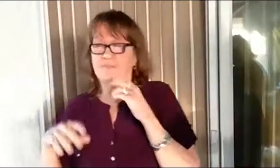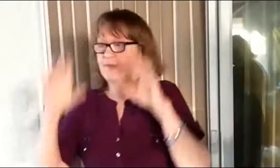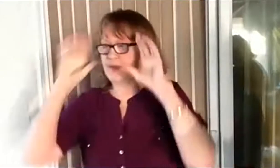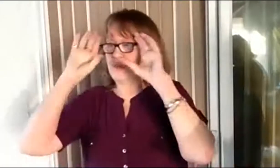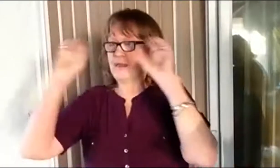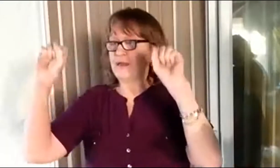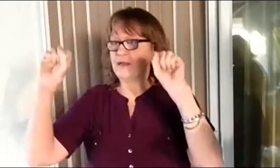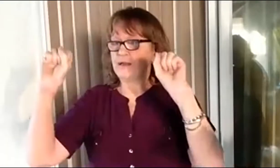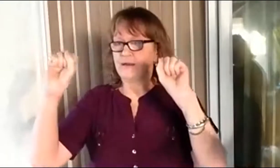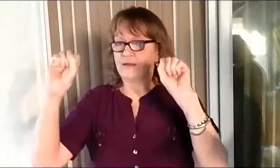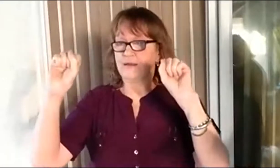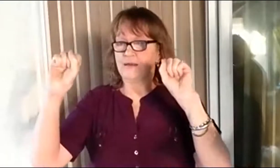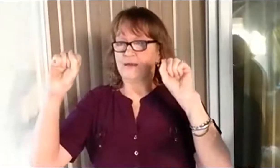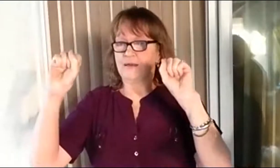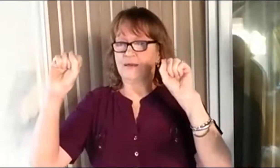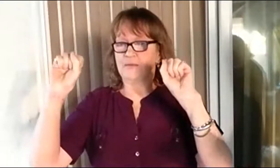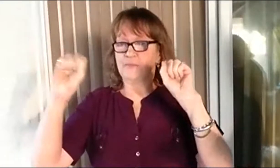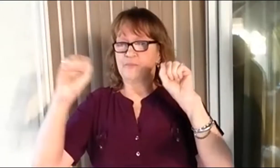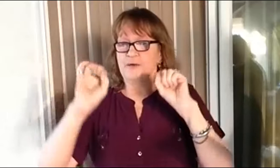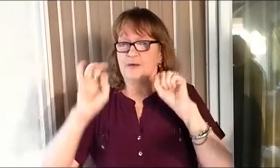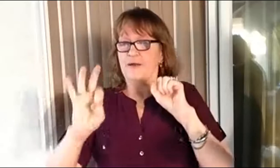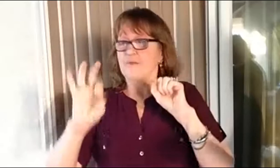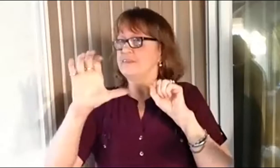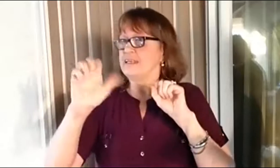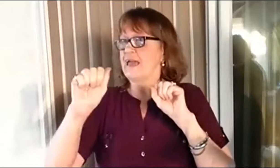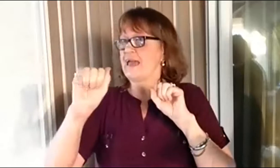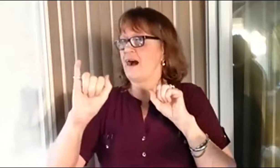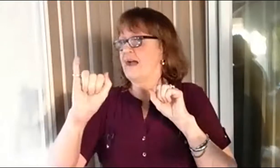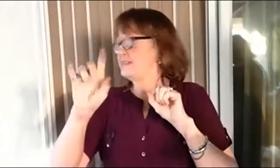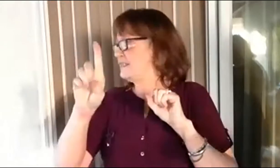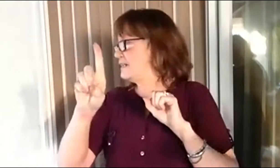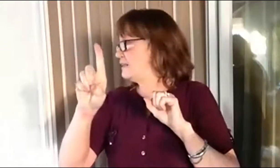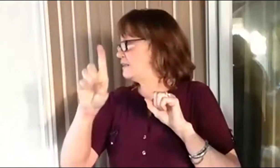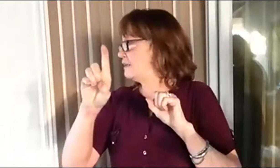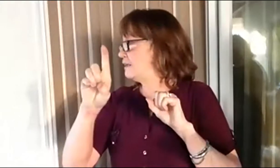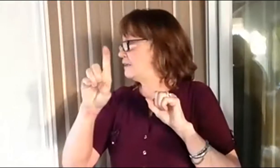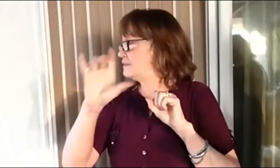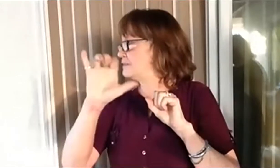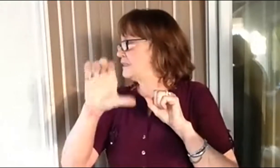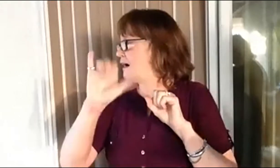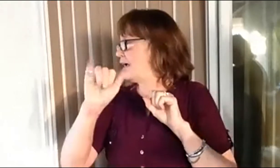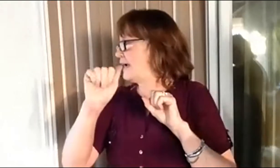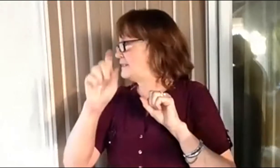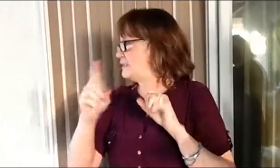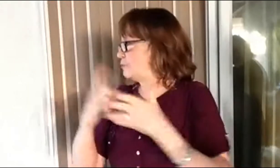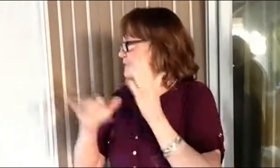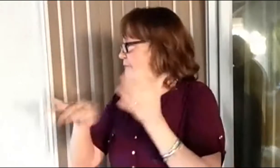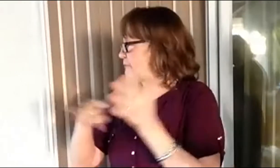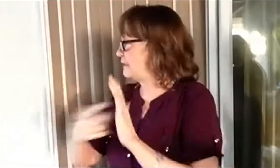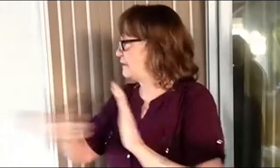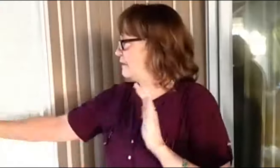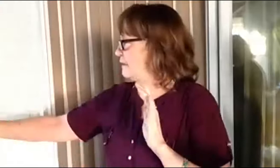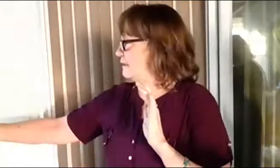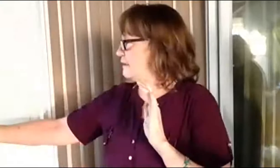Bay CIAD chapter for the deaf. CAID. CIAD. CIAD, what's that